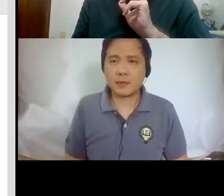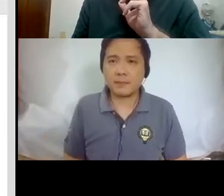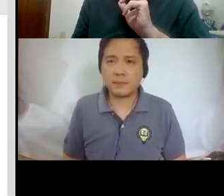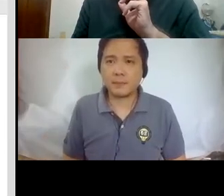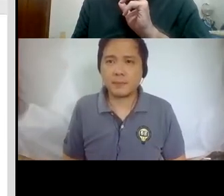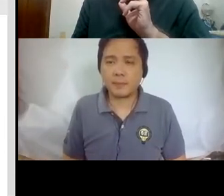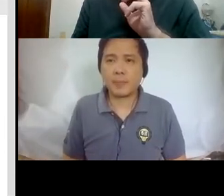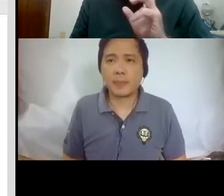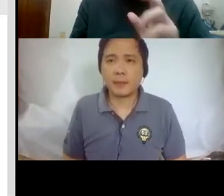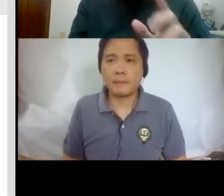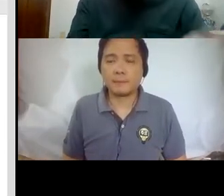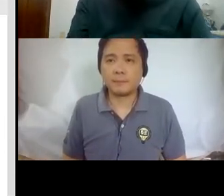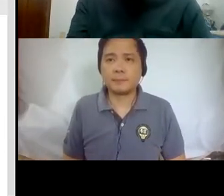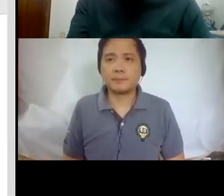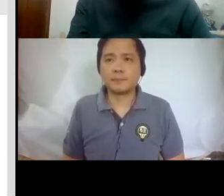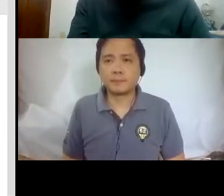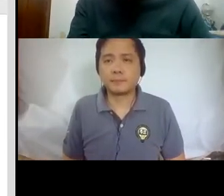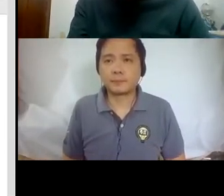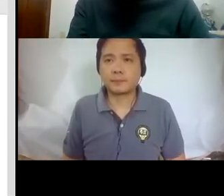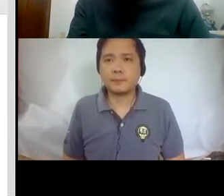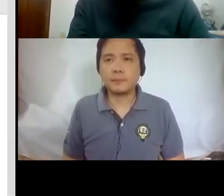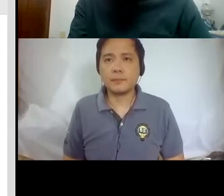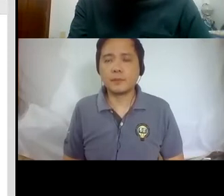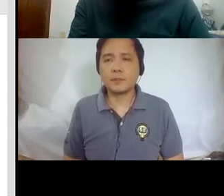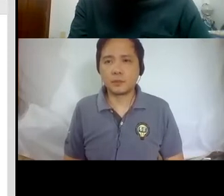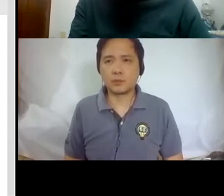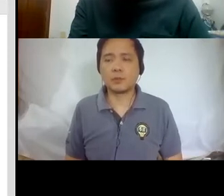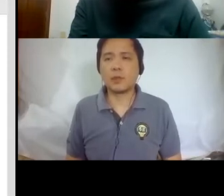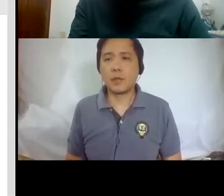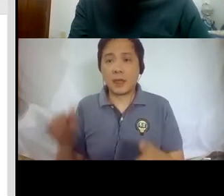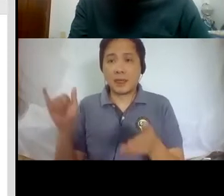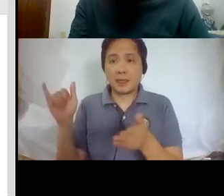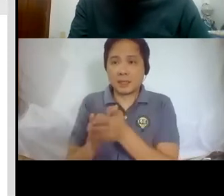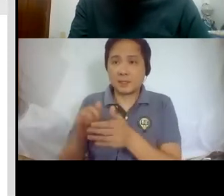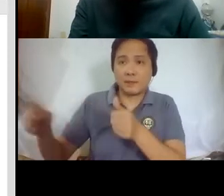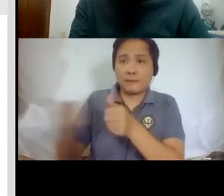Yes, sir. Okay, so that will be your first chart.